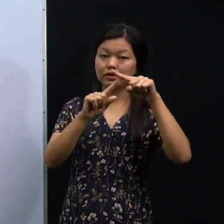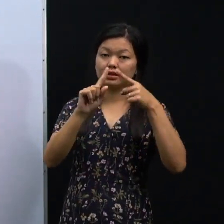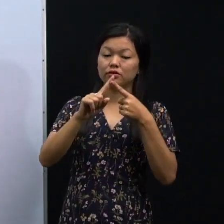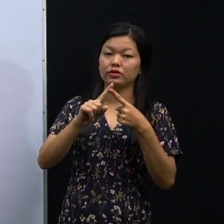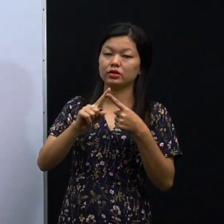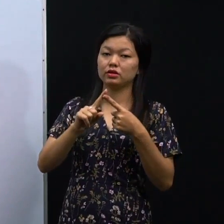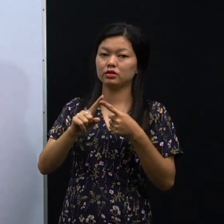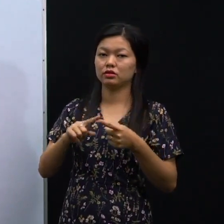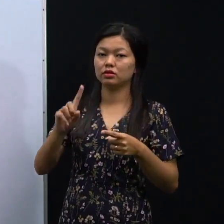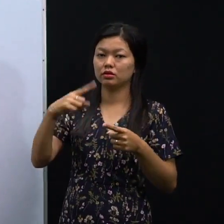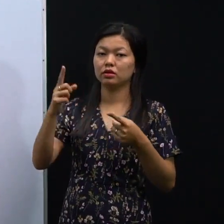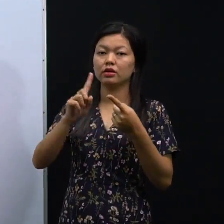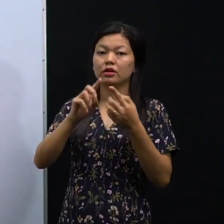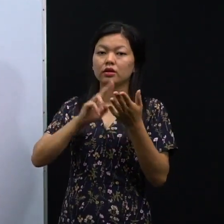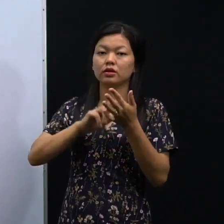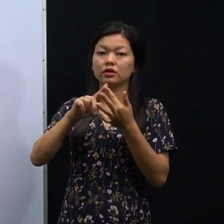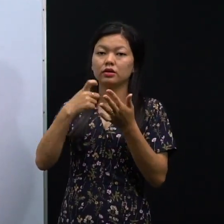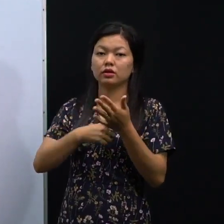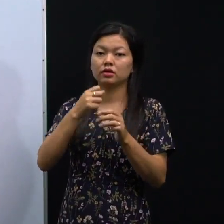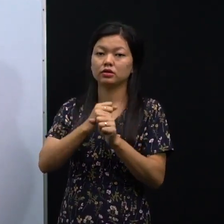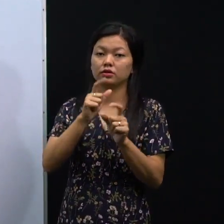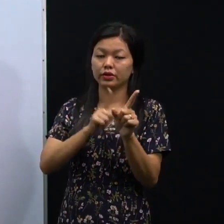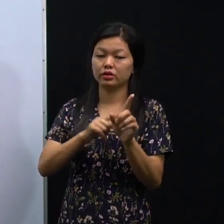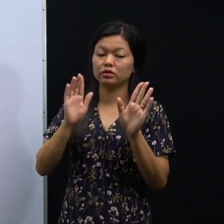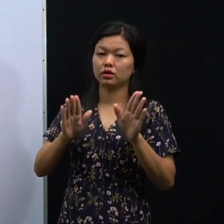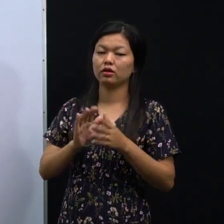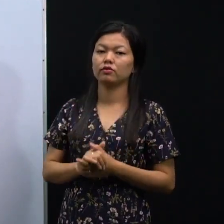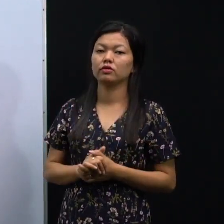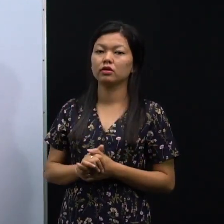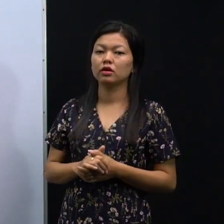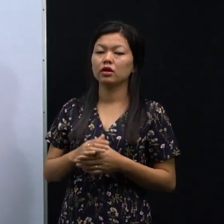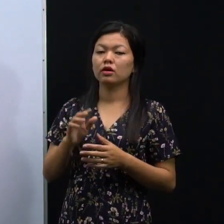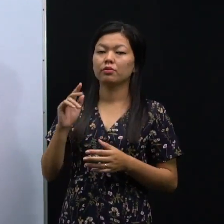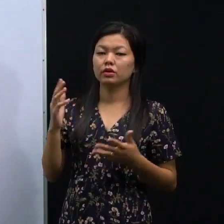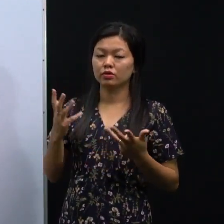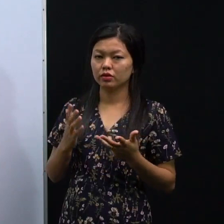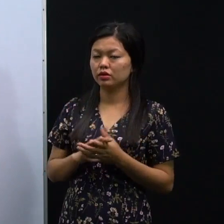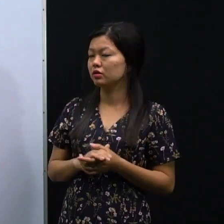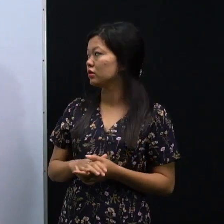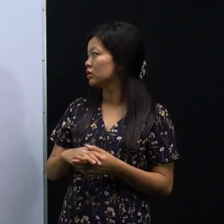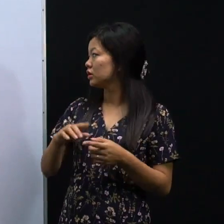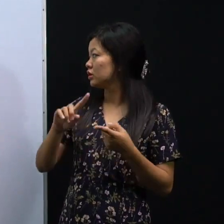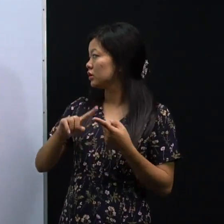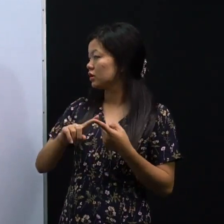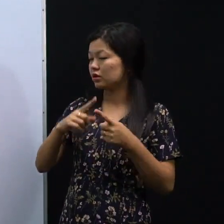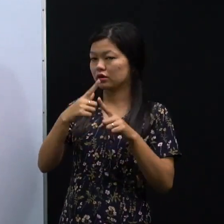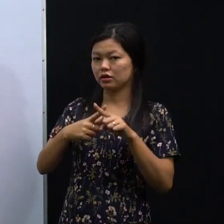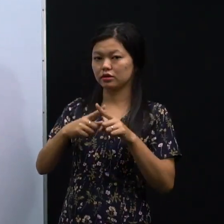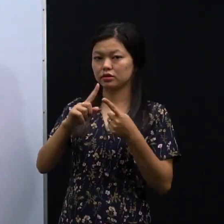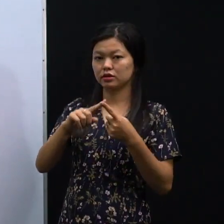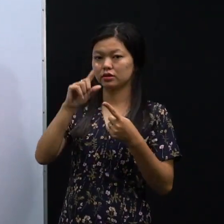Clear? When they are radiating energy means they are accelerating. Clear? That means they